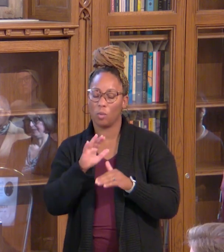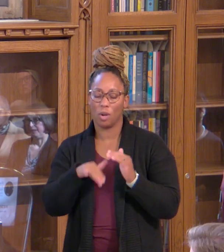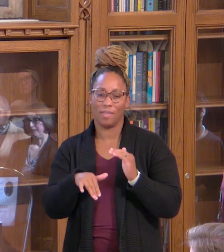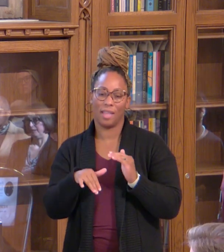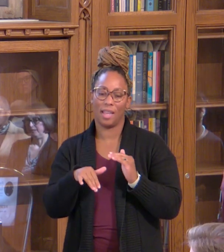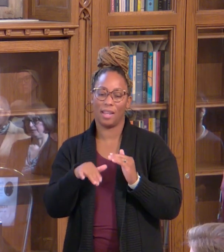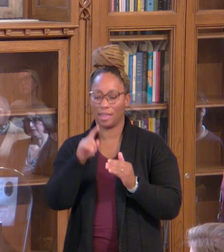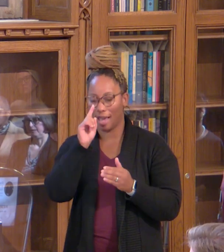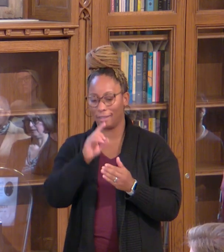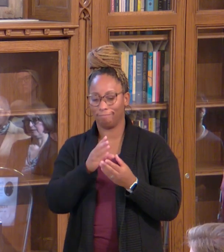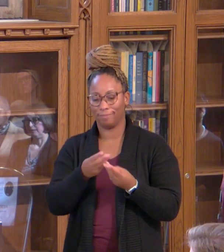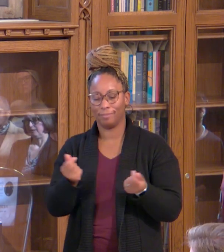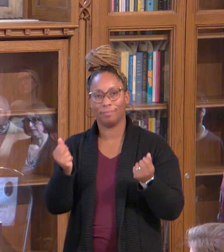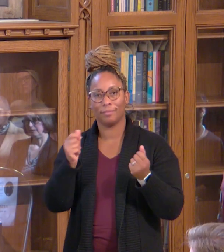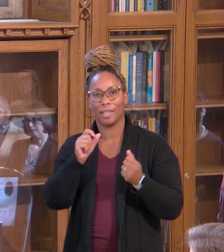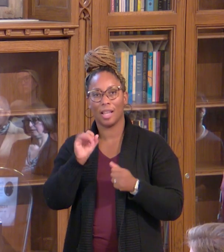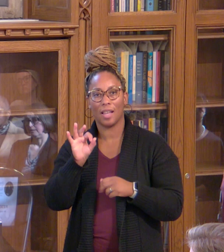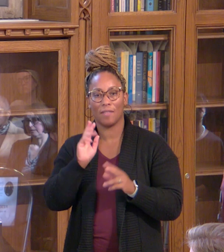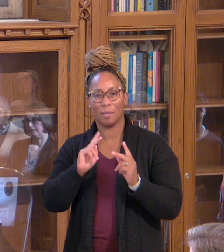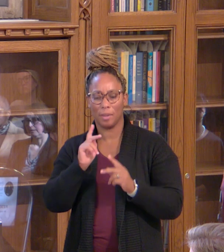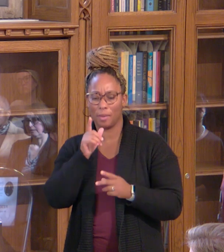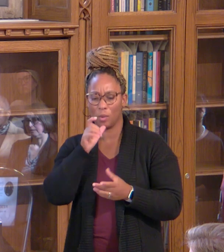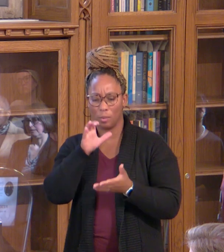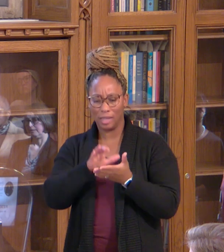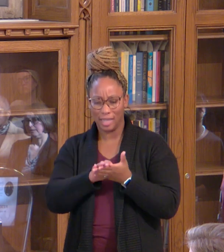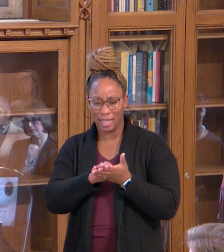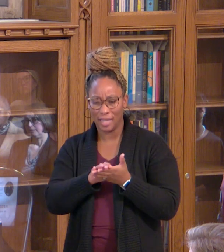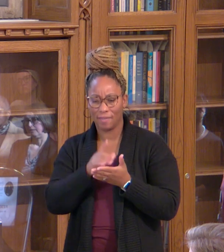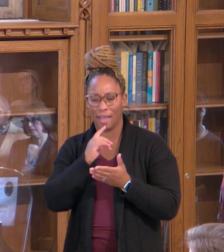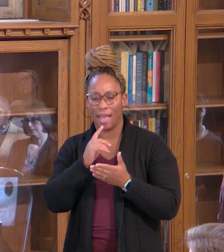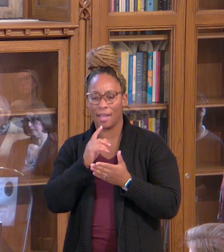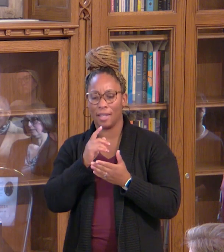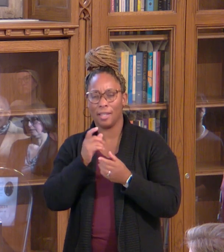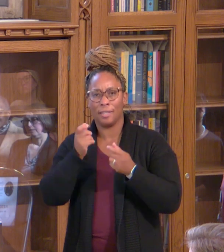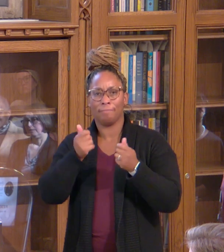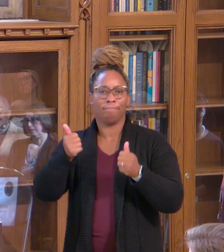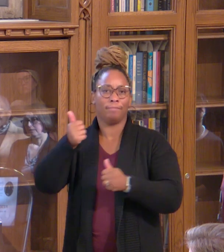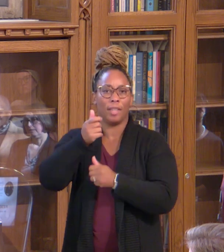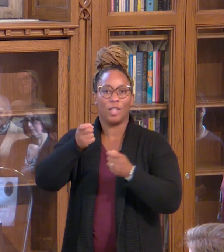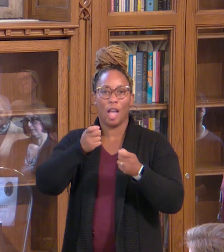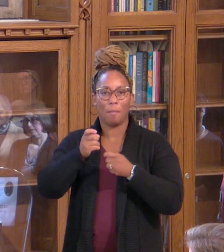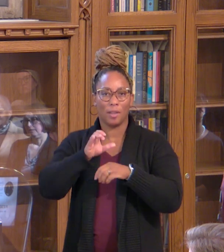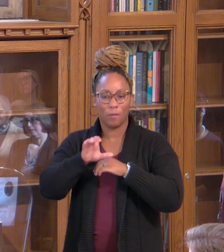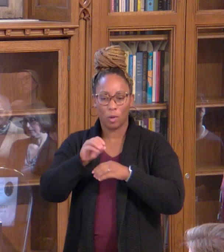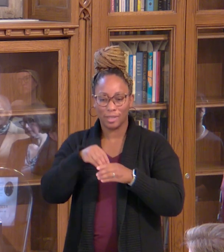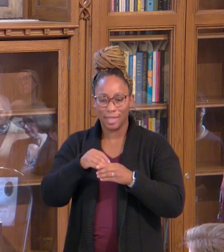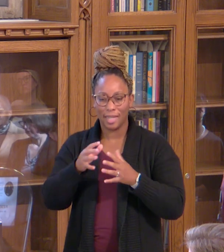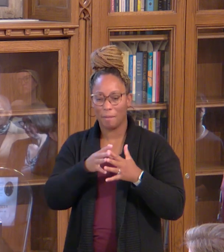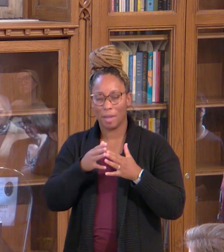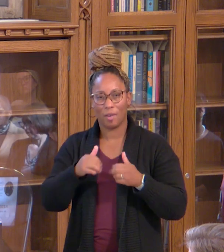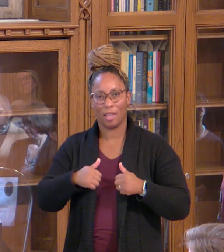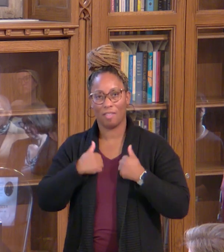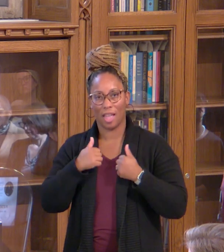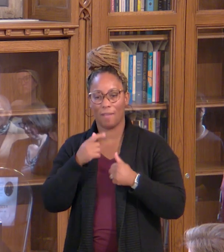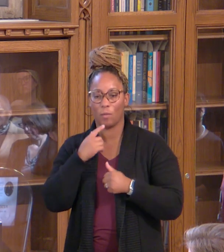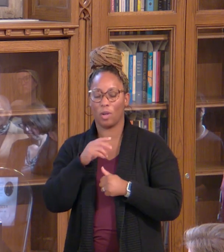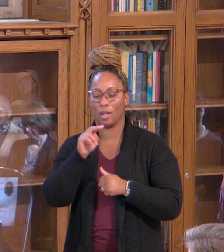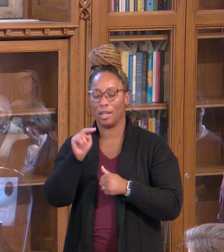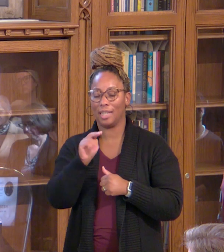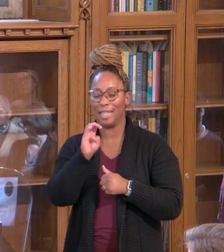the disillusionment of those who believed that the dominant forces in American Life were